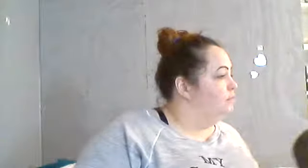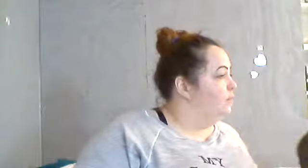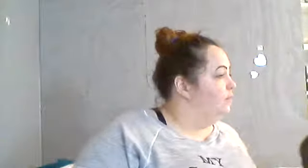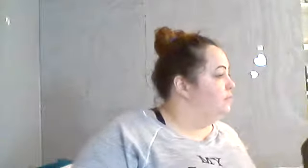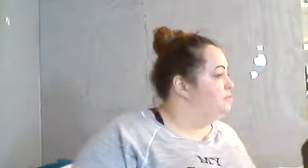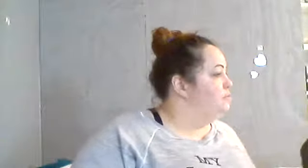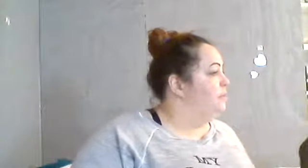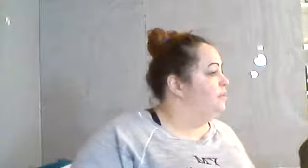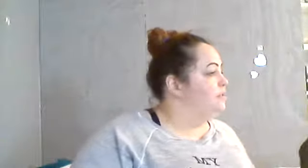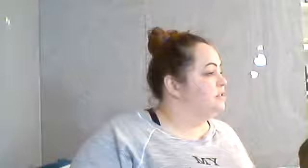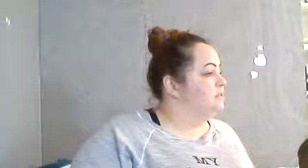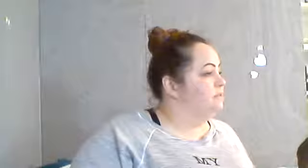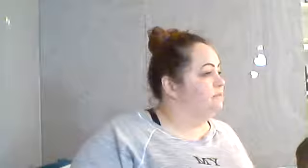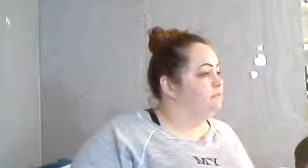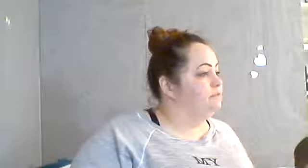Papa, where'd you put my books?